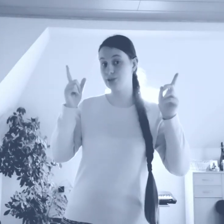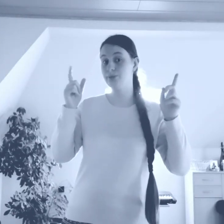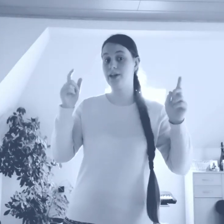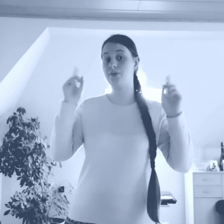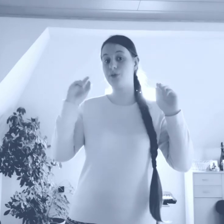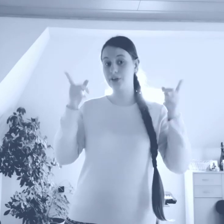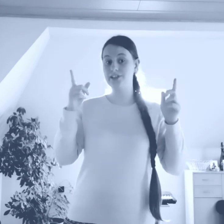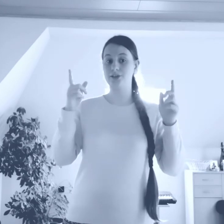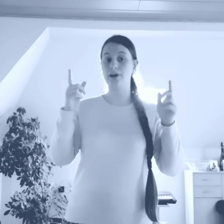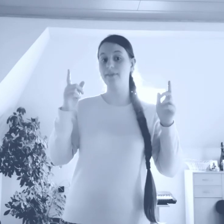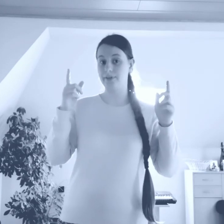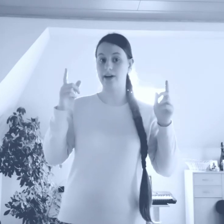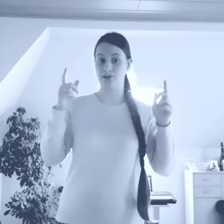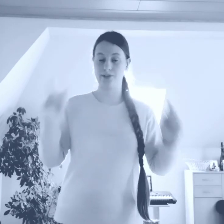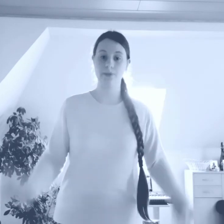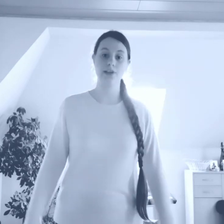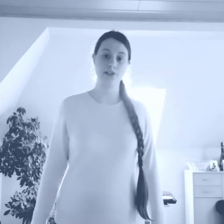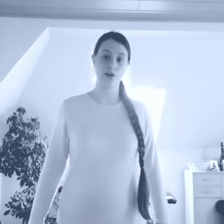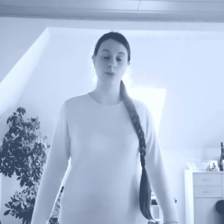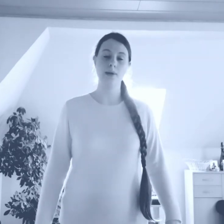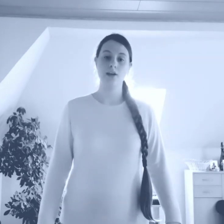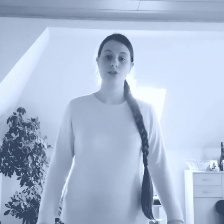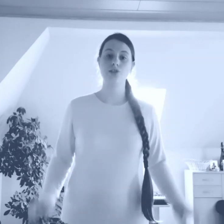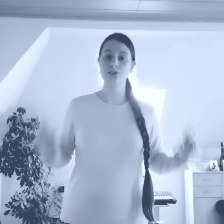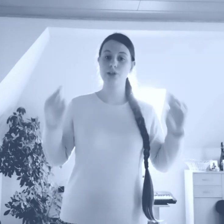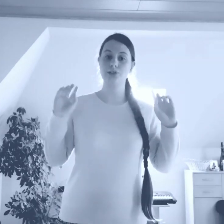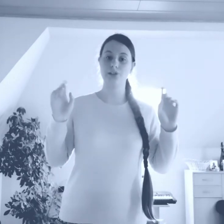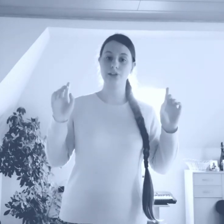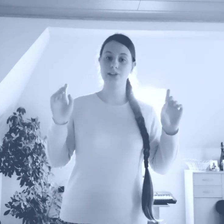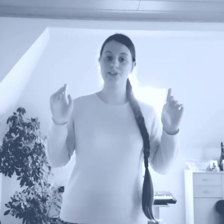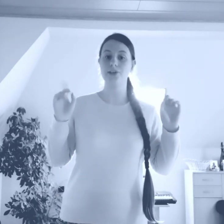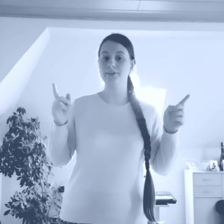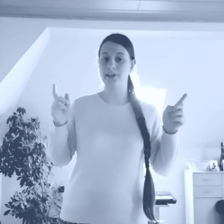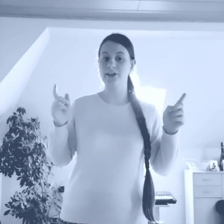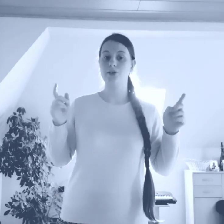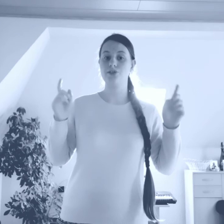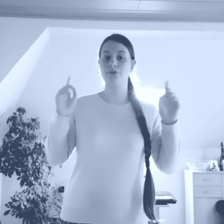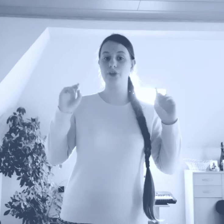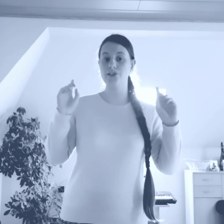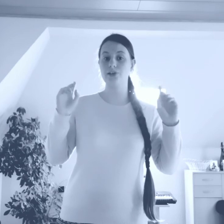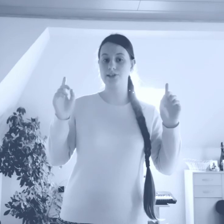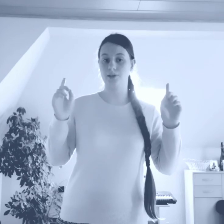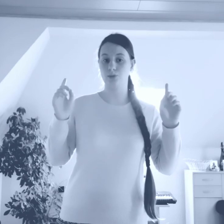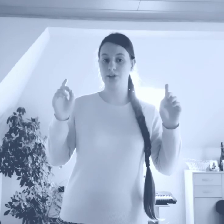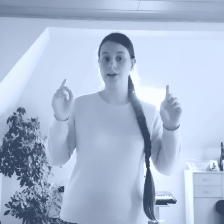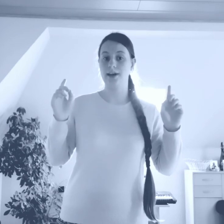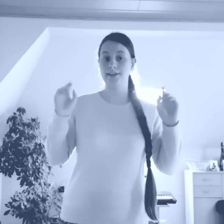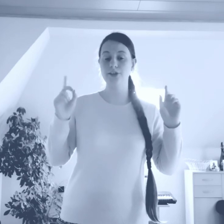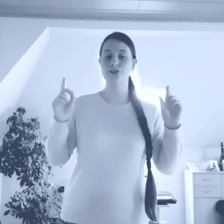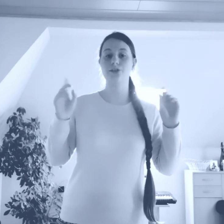if you think that you have the virus? So you shouldn't go to the doctor straight away, you should first call someone and then you should go